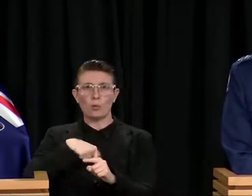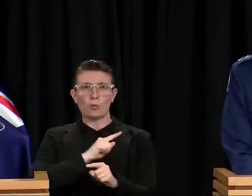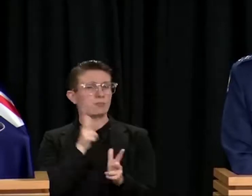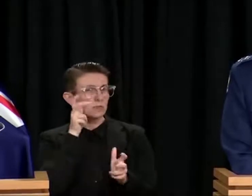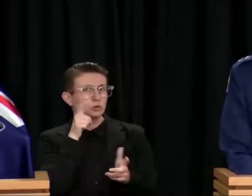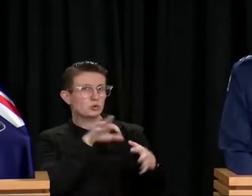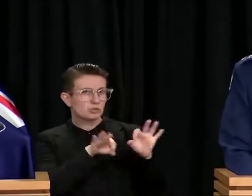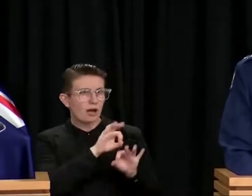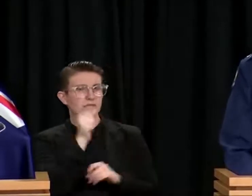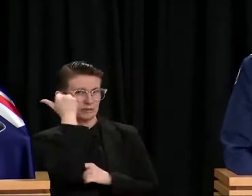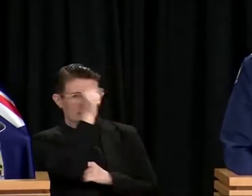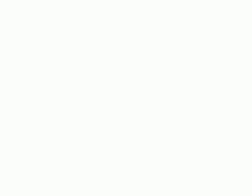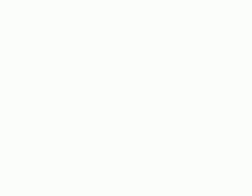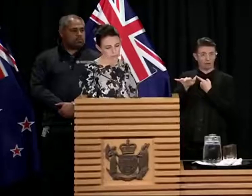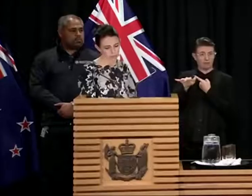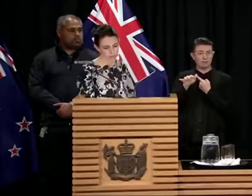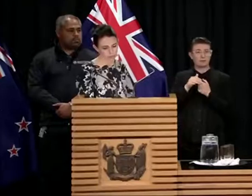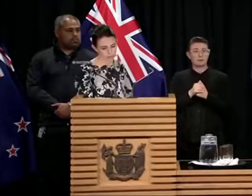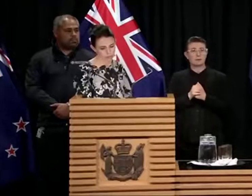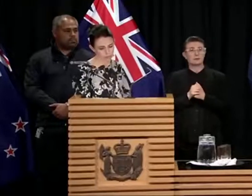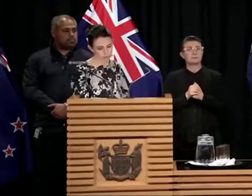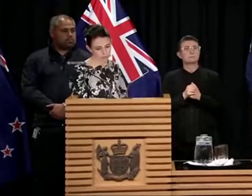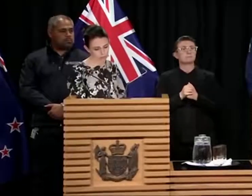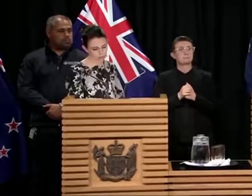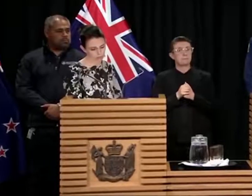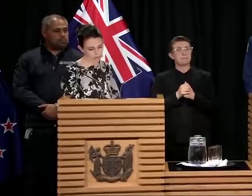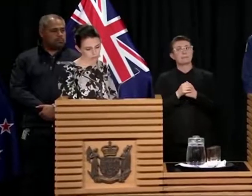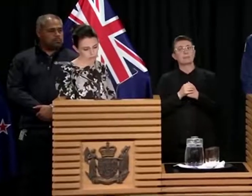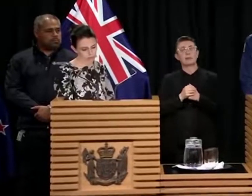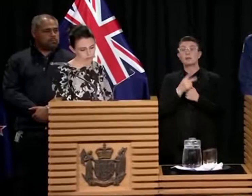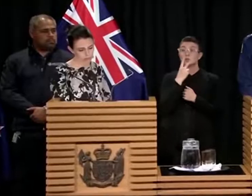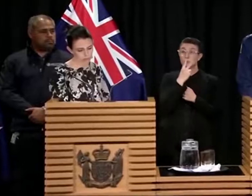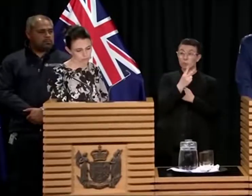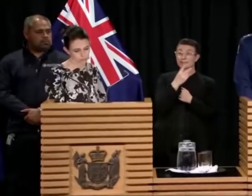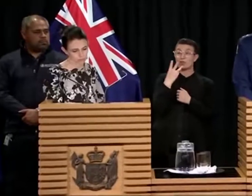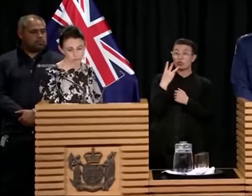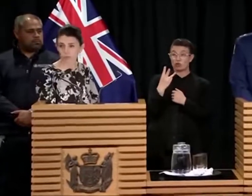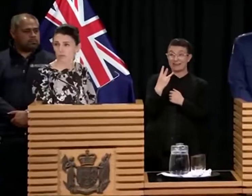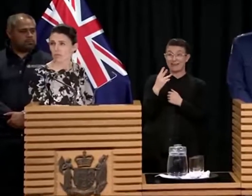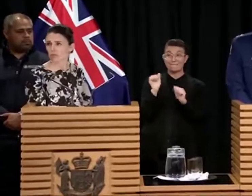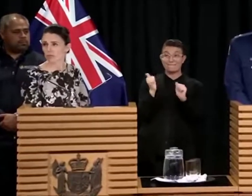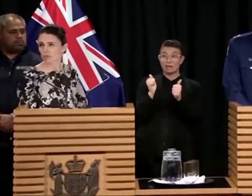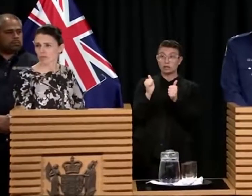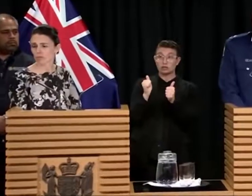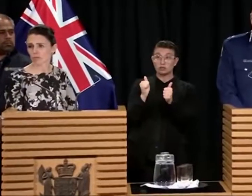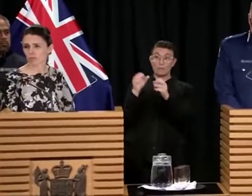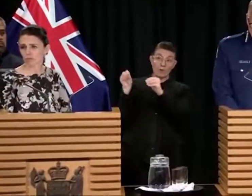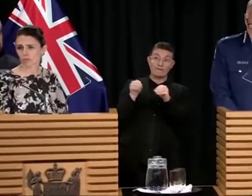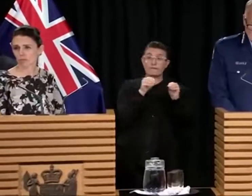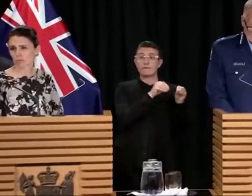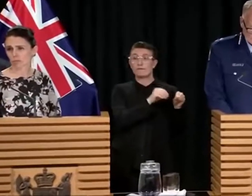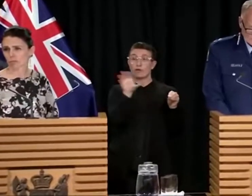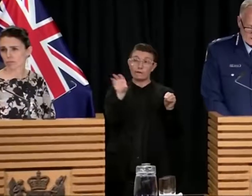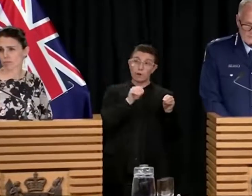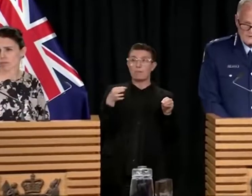they come to hand. Thank you. What I can say is there's been 23 taken from the island, and we're